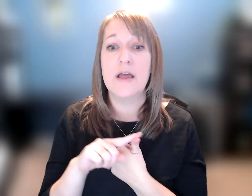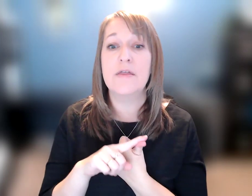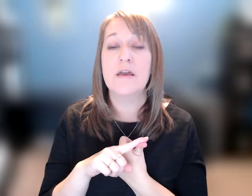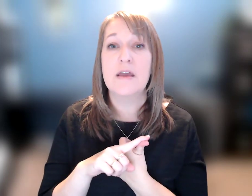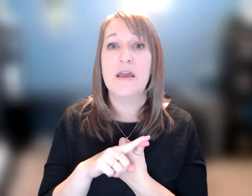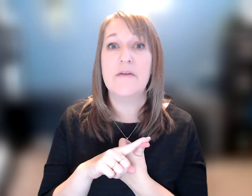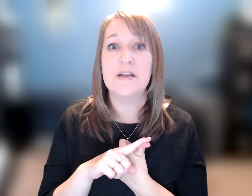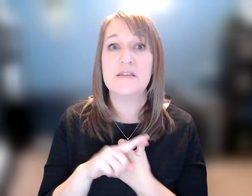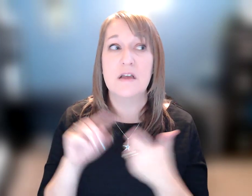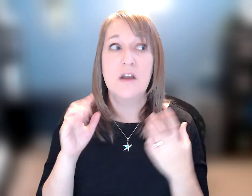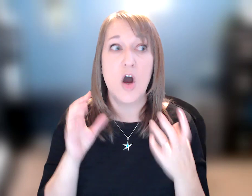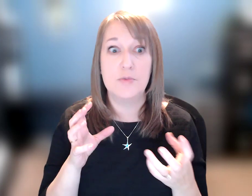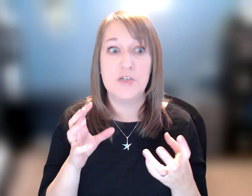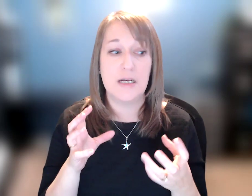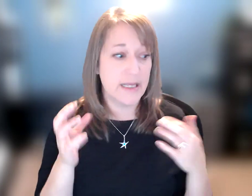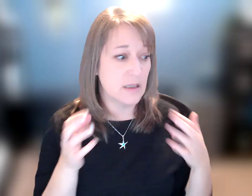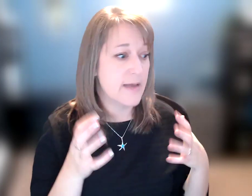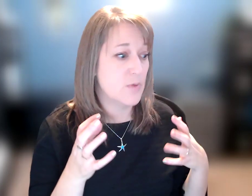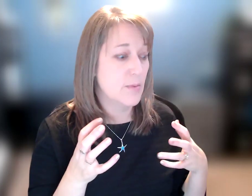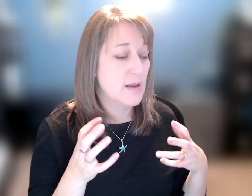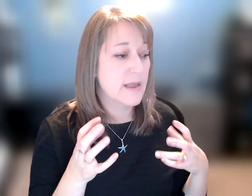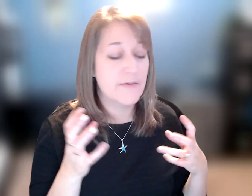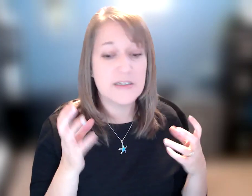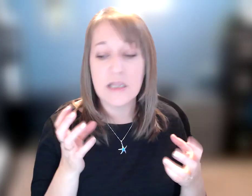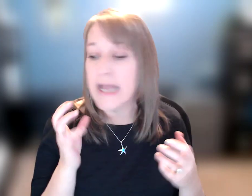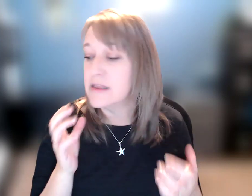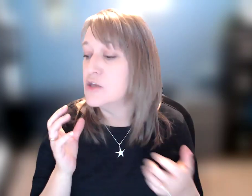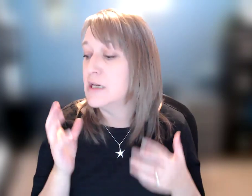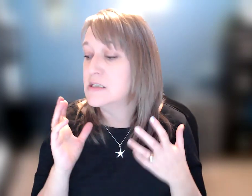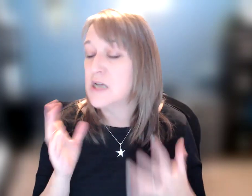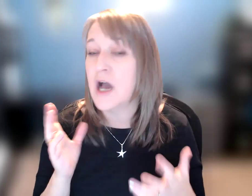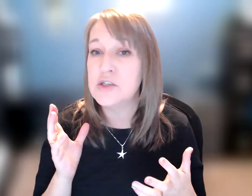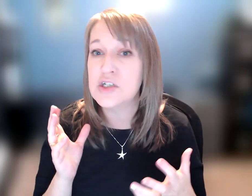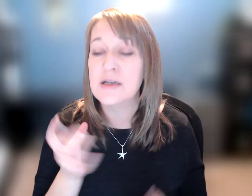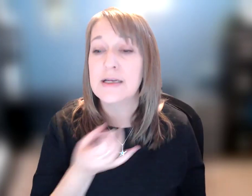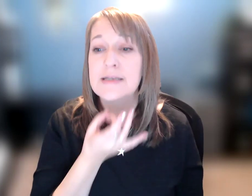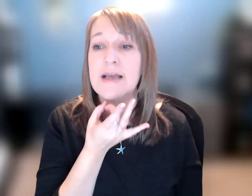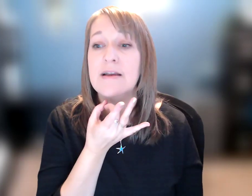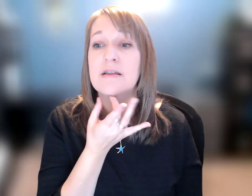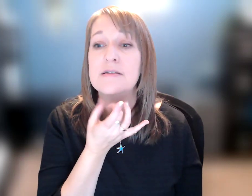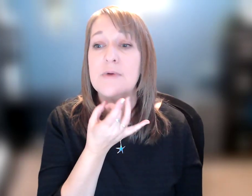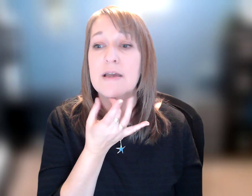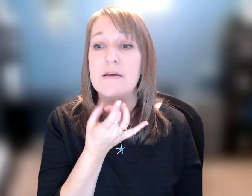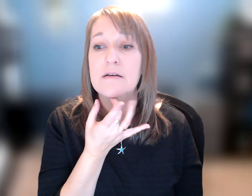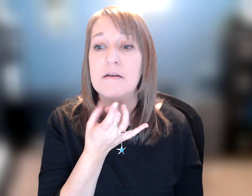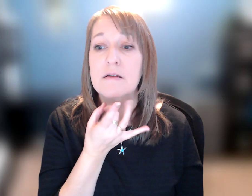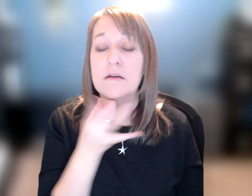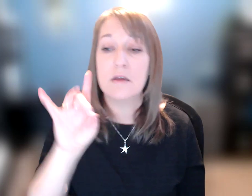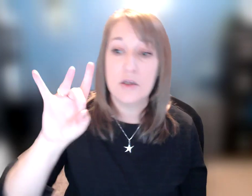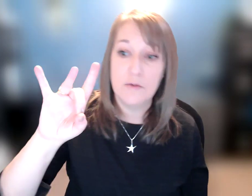with if it's an object, like a light bulb. Like if it's a light that you can touch, it's signed this way.